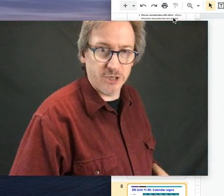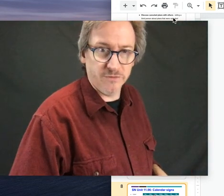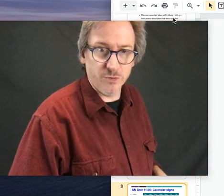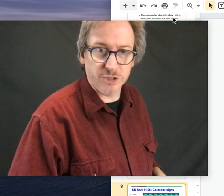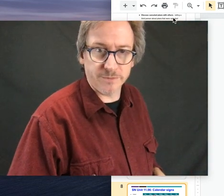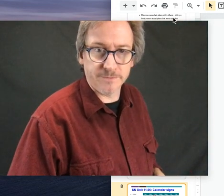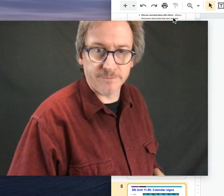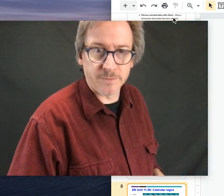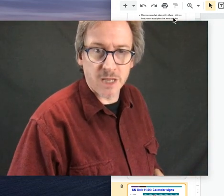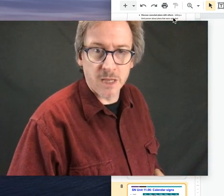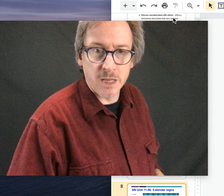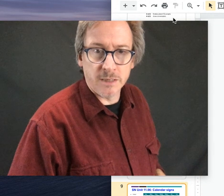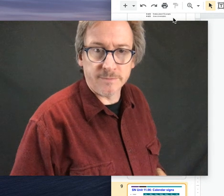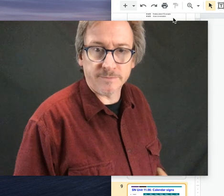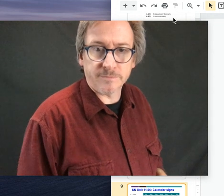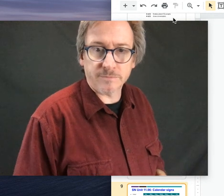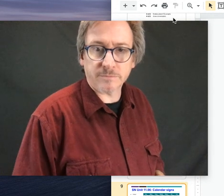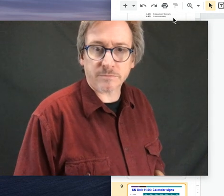in confusion.